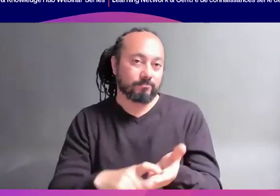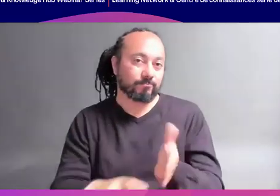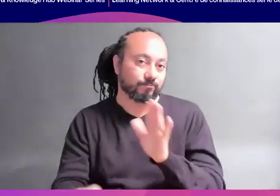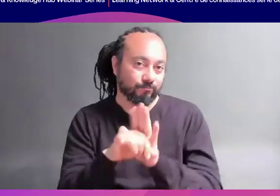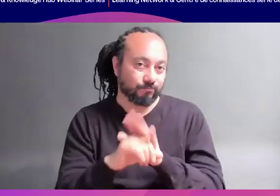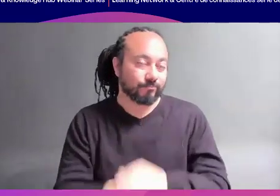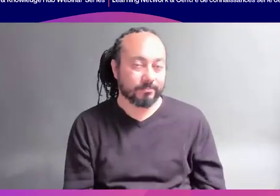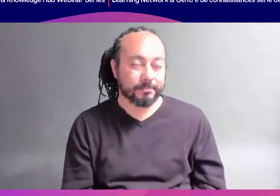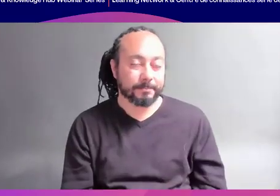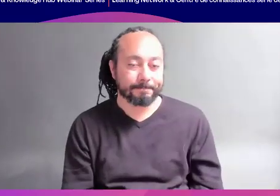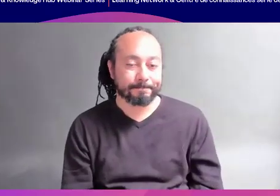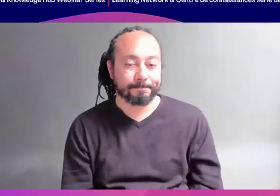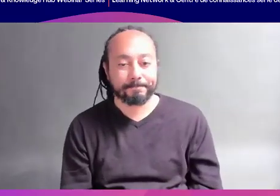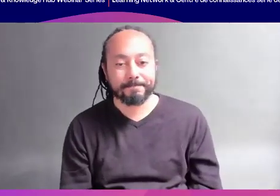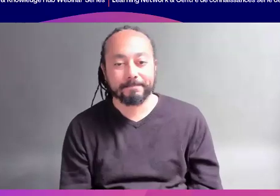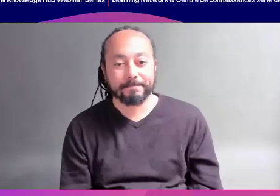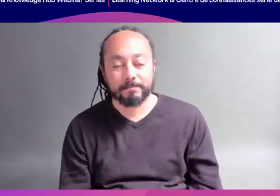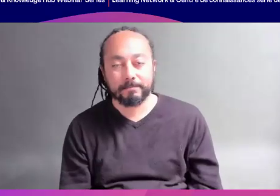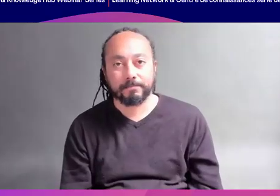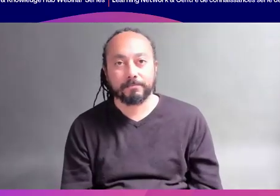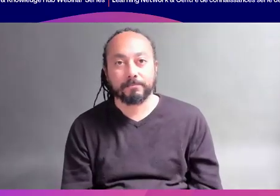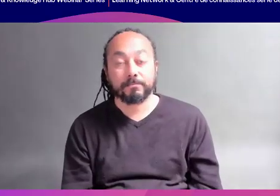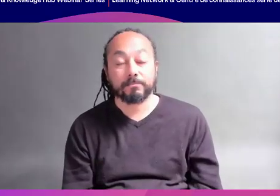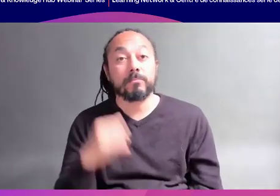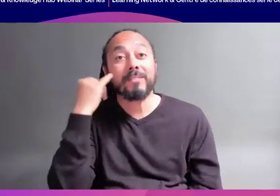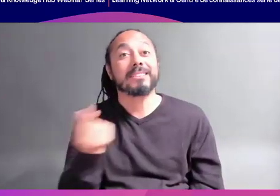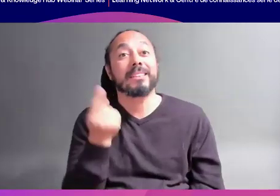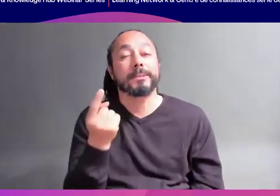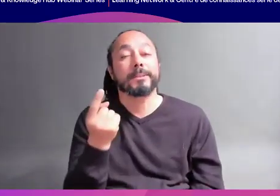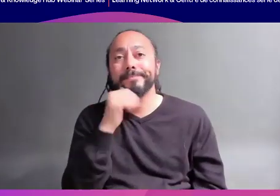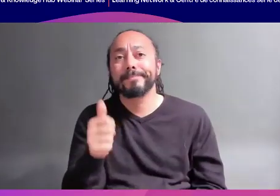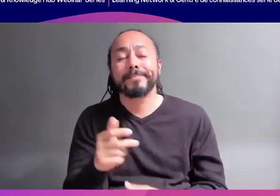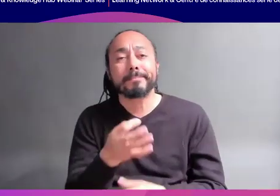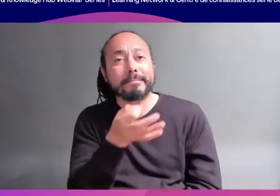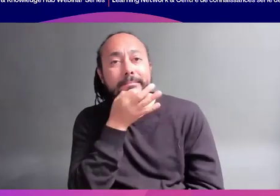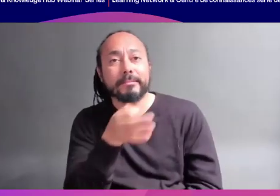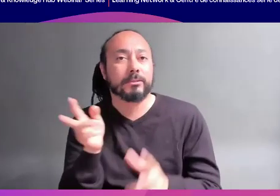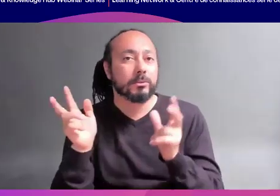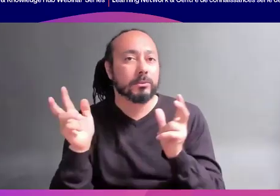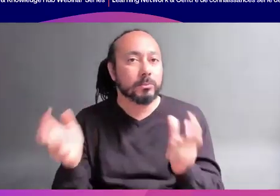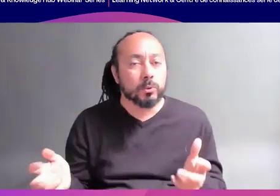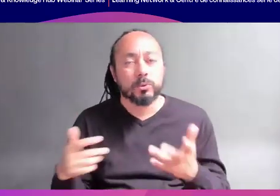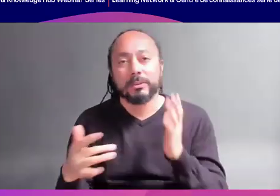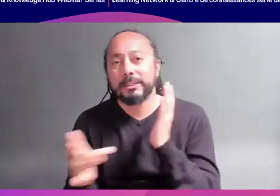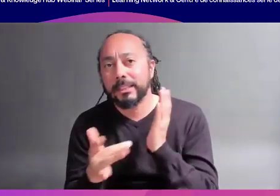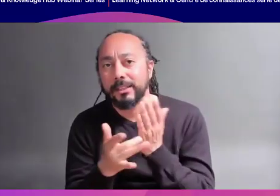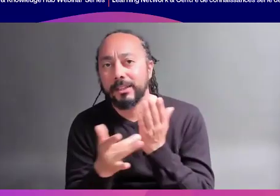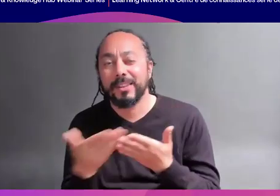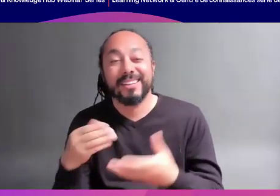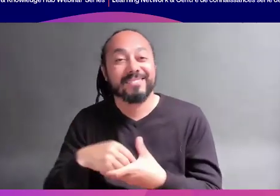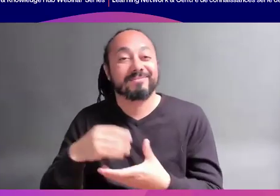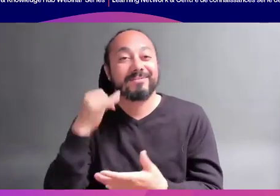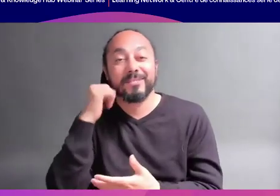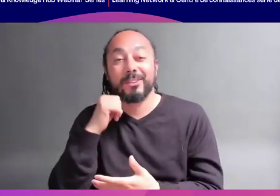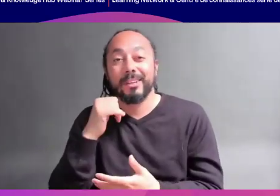And I think if somebody is not using computers and technological material in their work on a